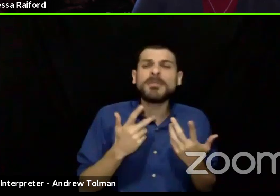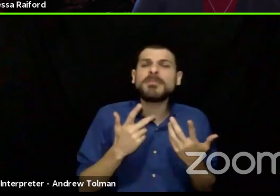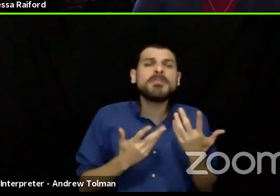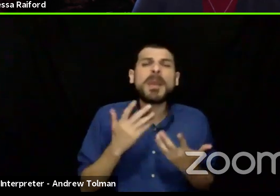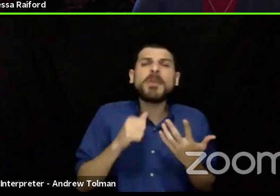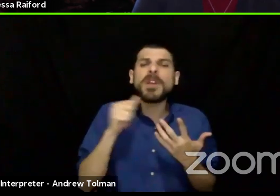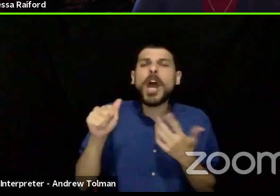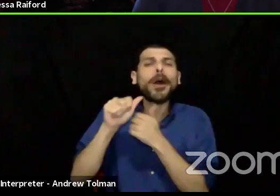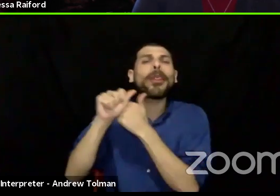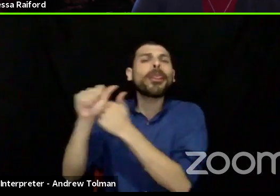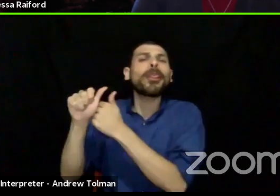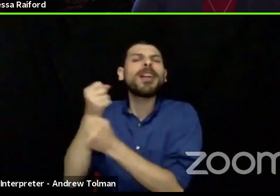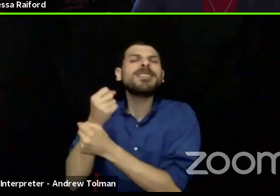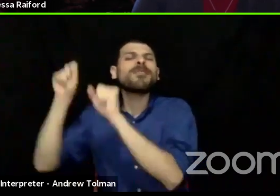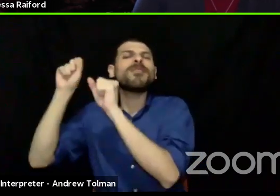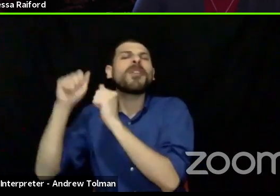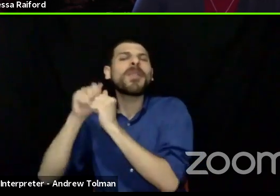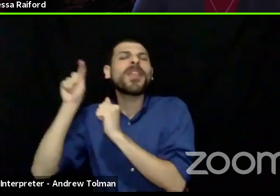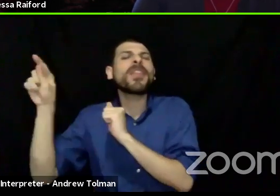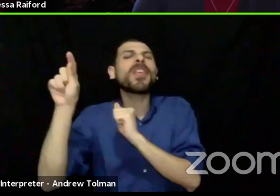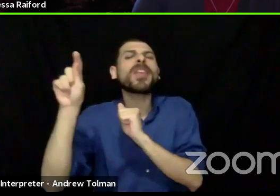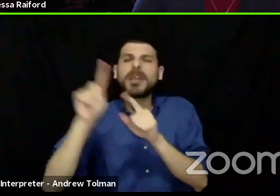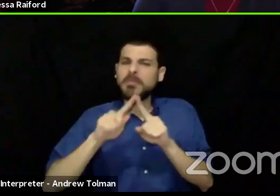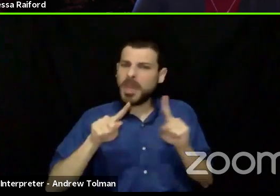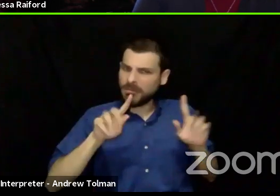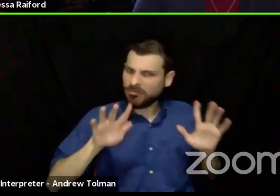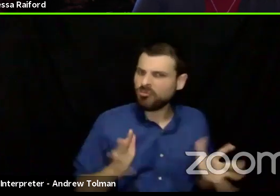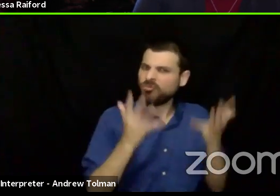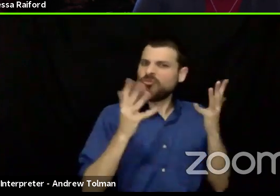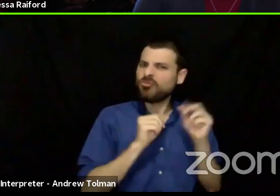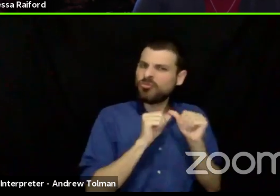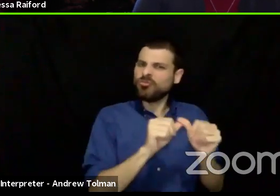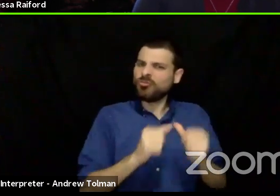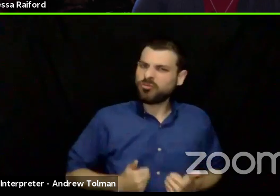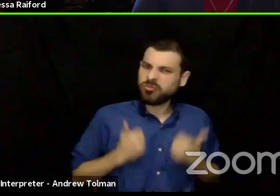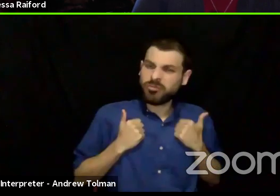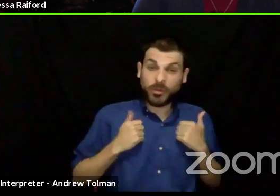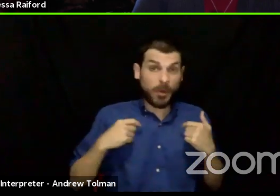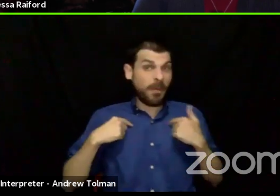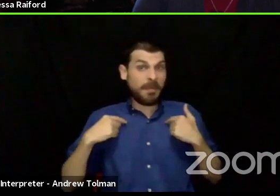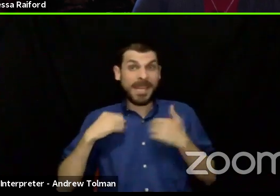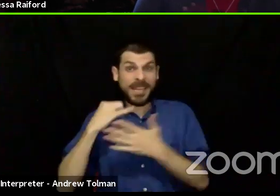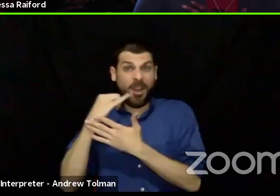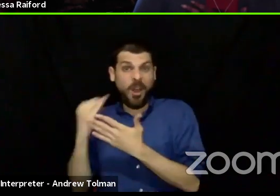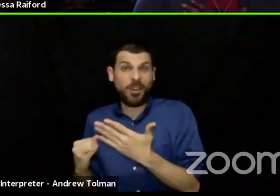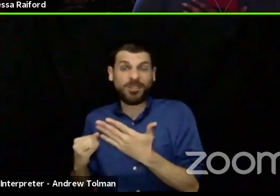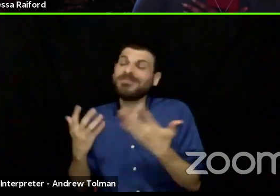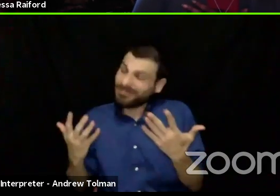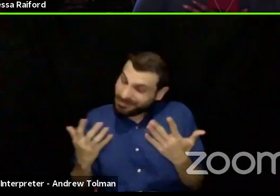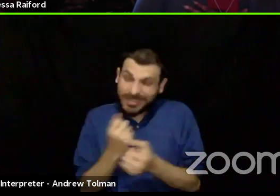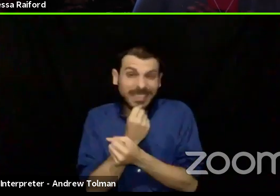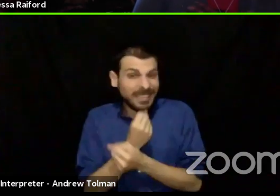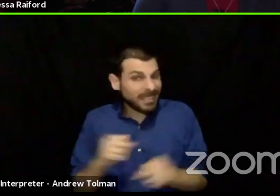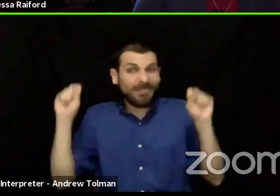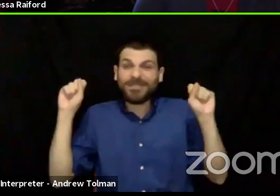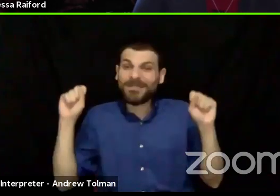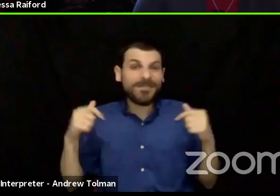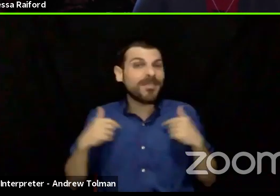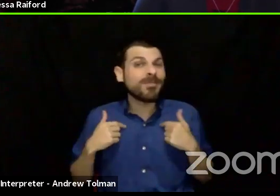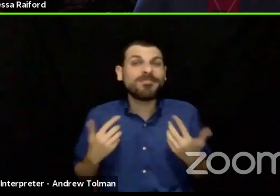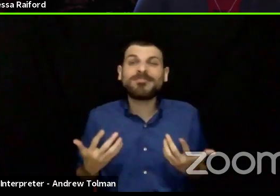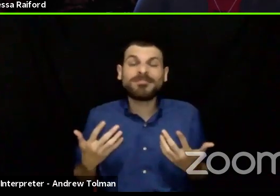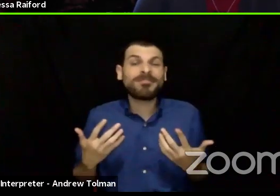different spaces. And so I've always said that art for me has saved my life, that it is like a trauma reliever. I've